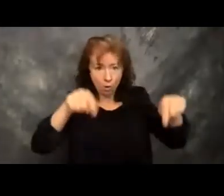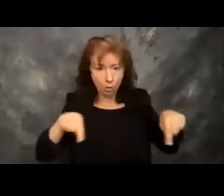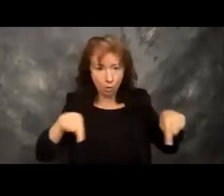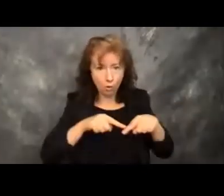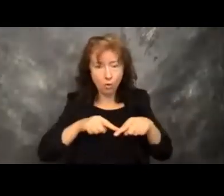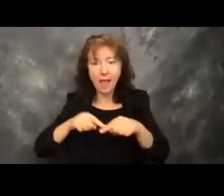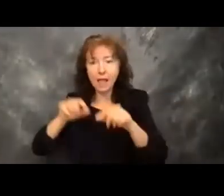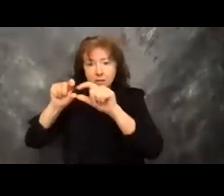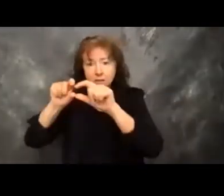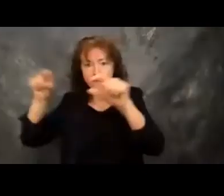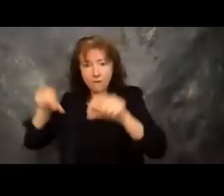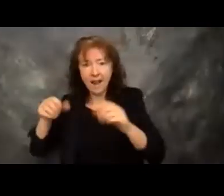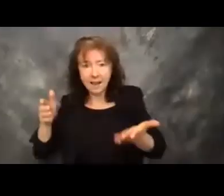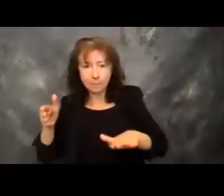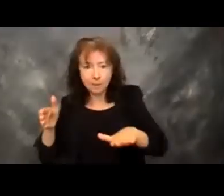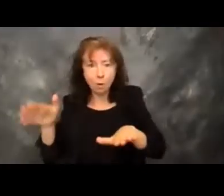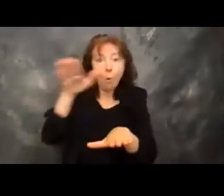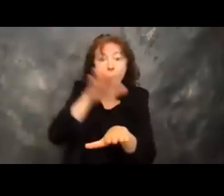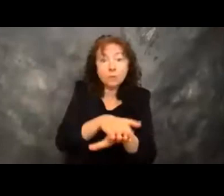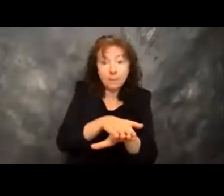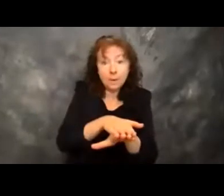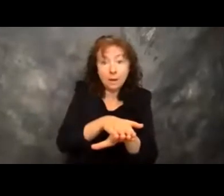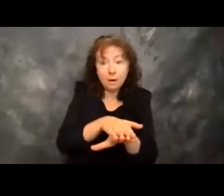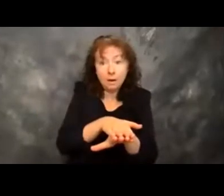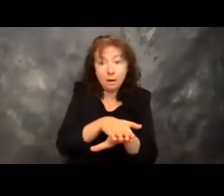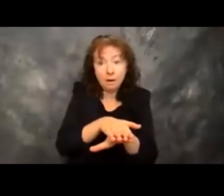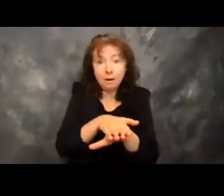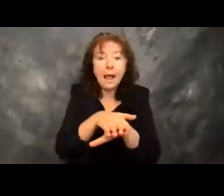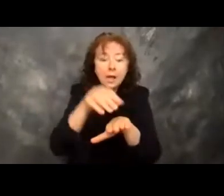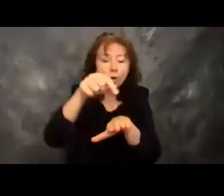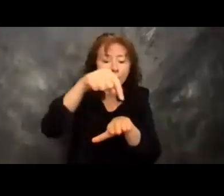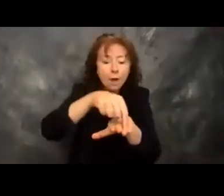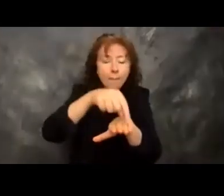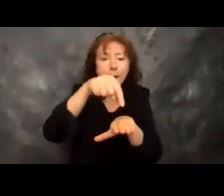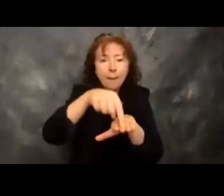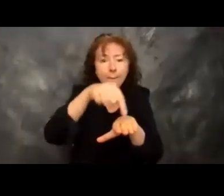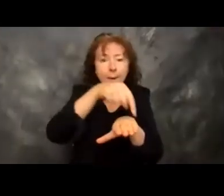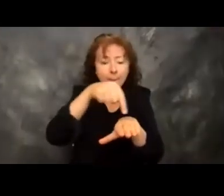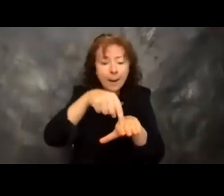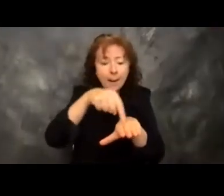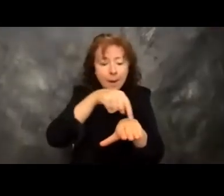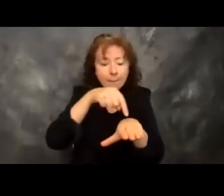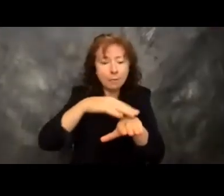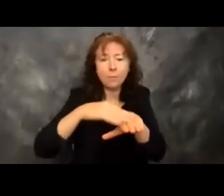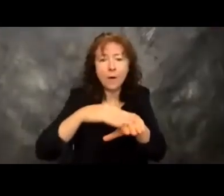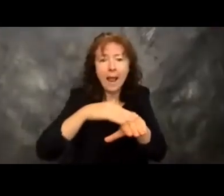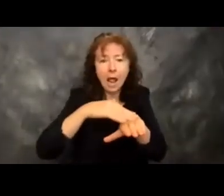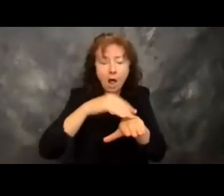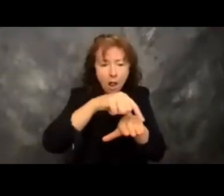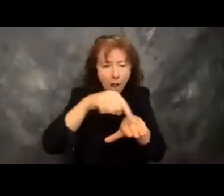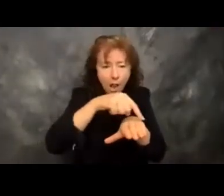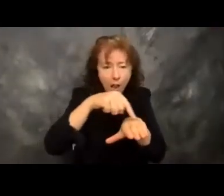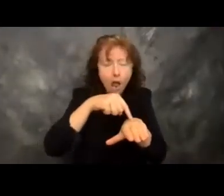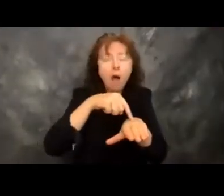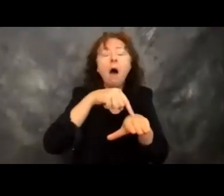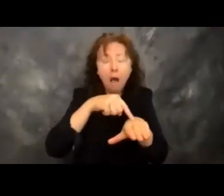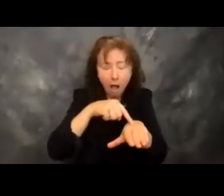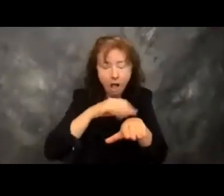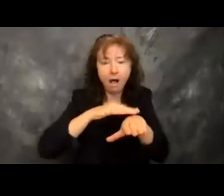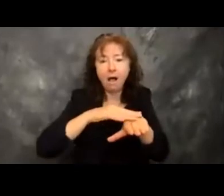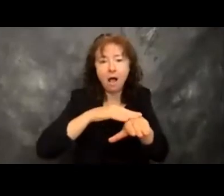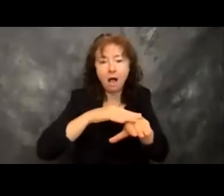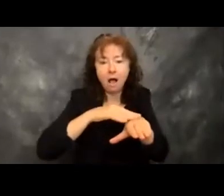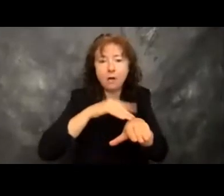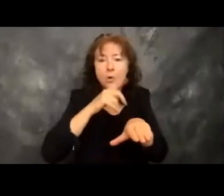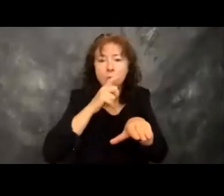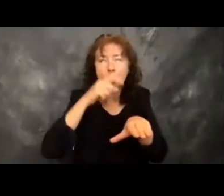you have the appropriate numbers on this frame in braille and in tactile format, and then you